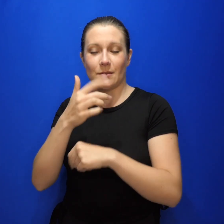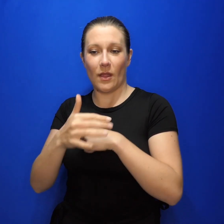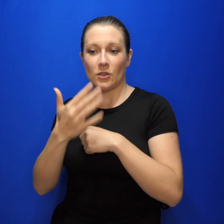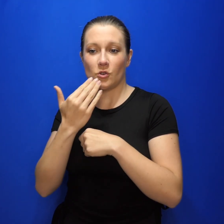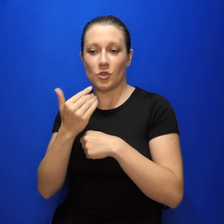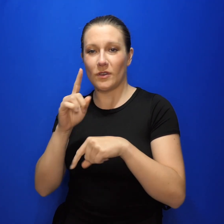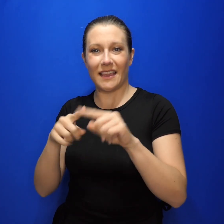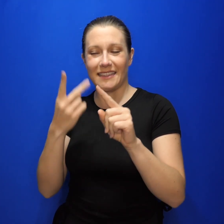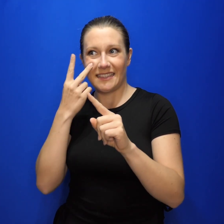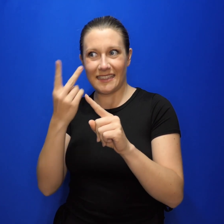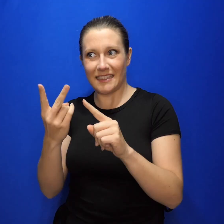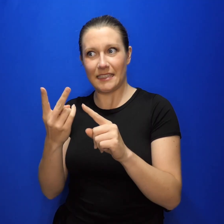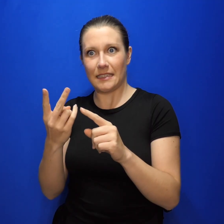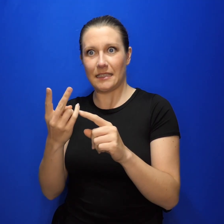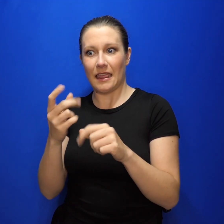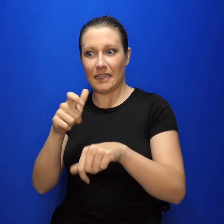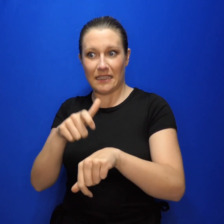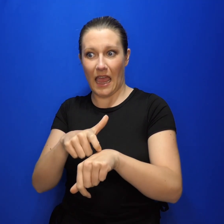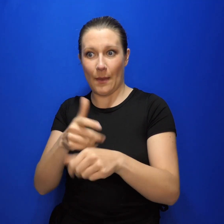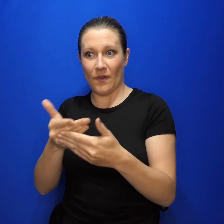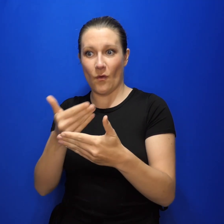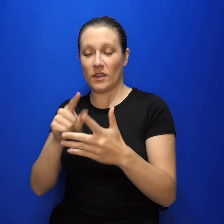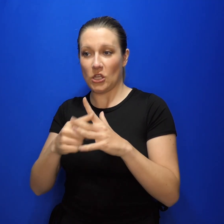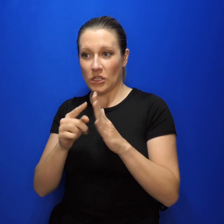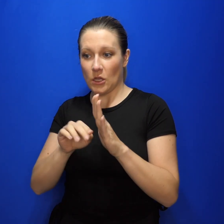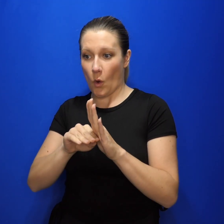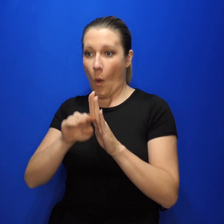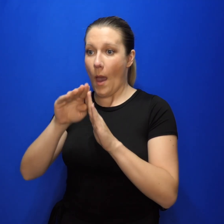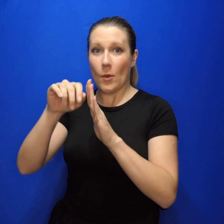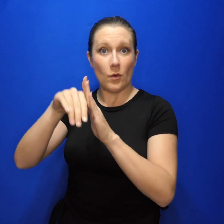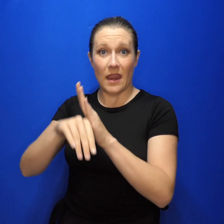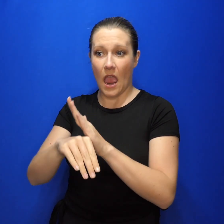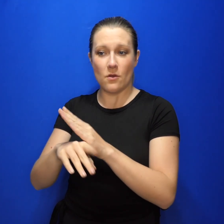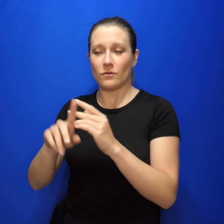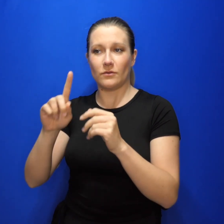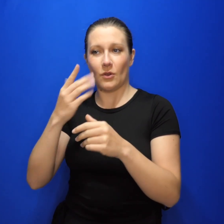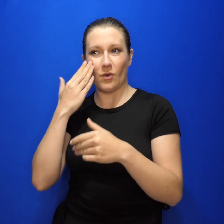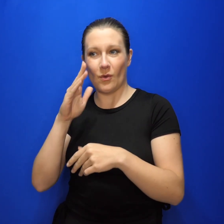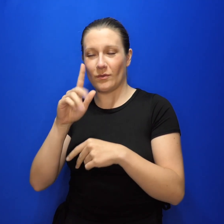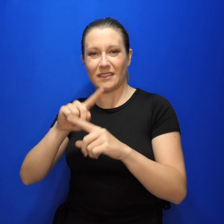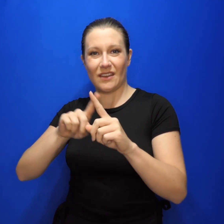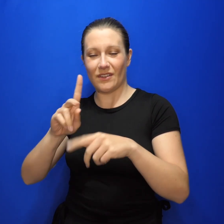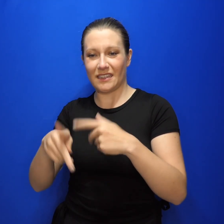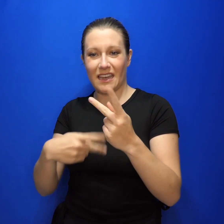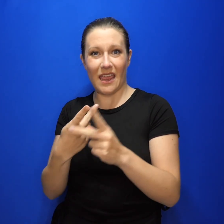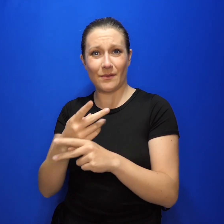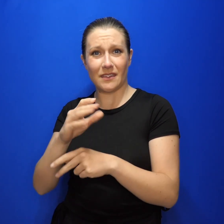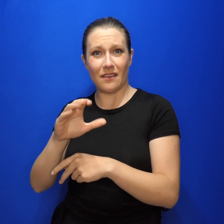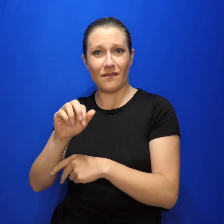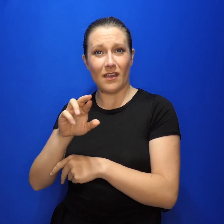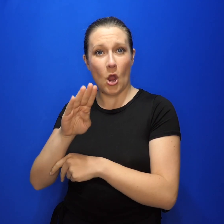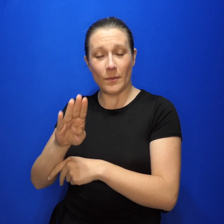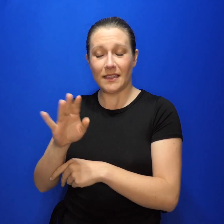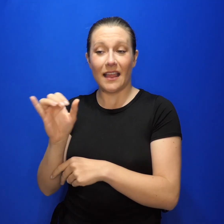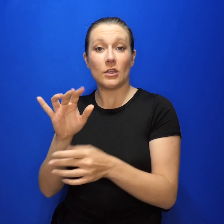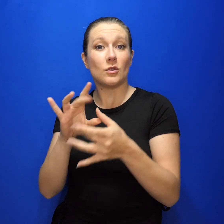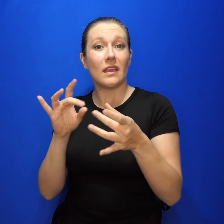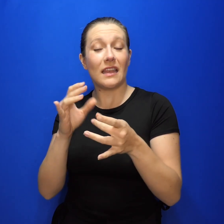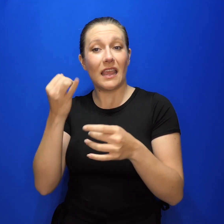it to start moving. And you can't see the differences between different, types of carbs. And so if, like you're saying, if somebody says, well, it's